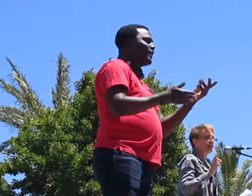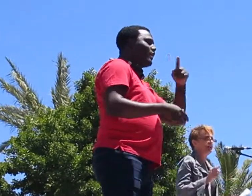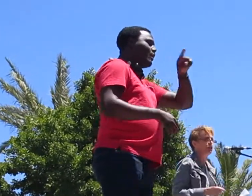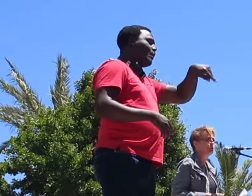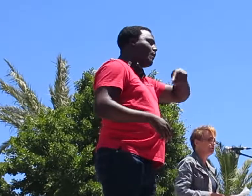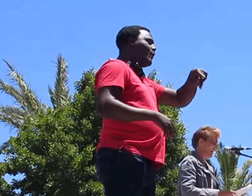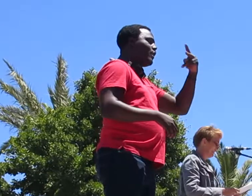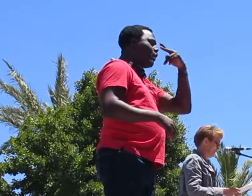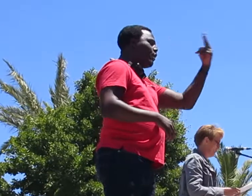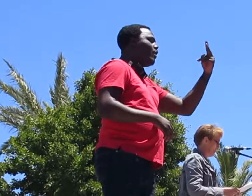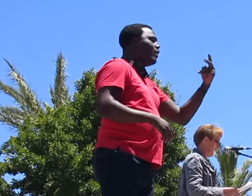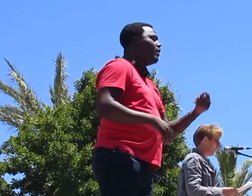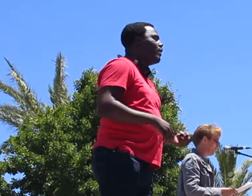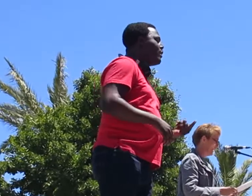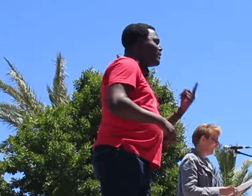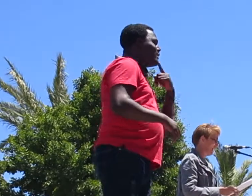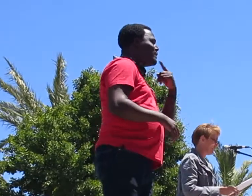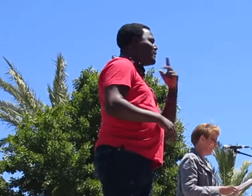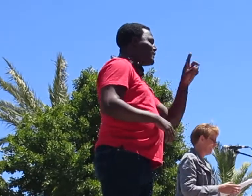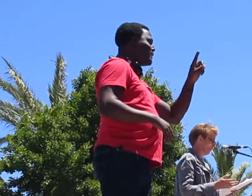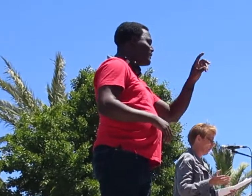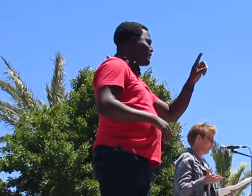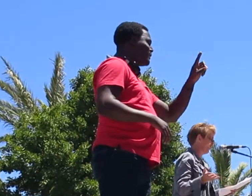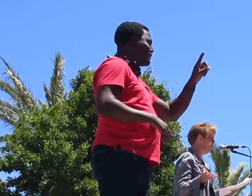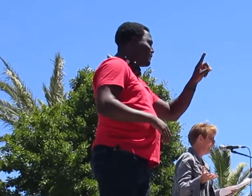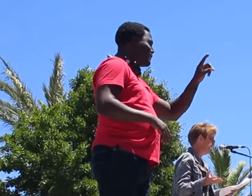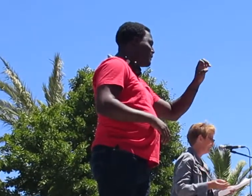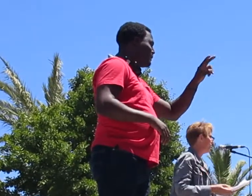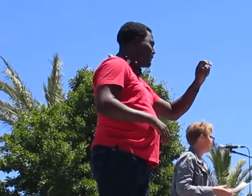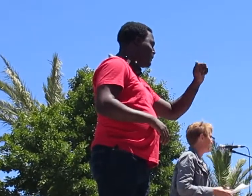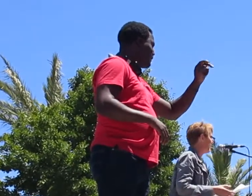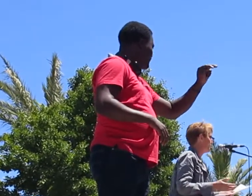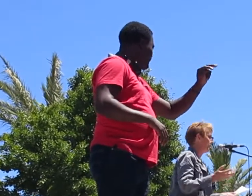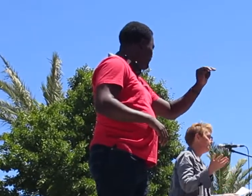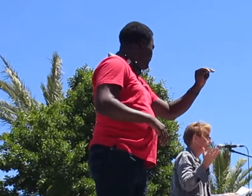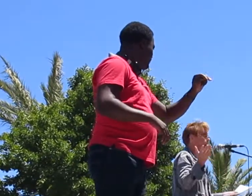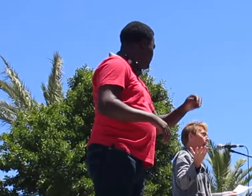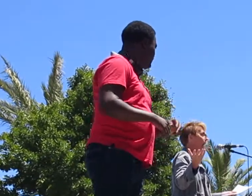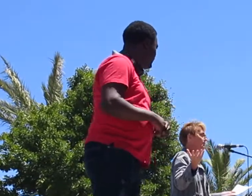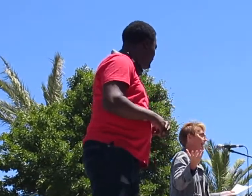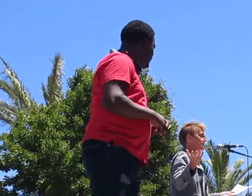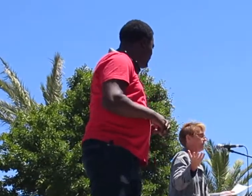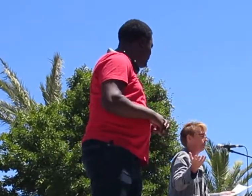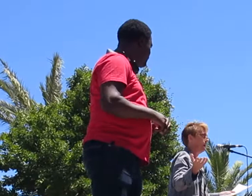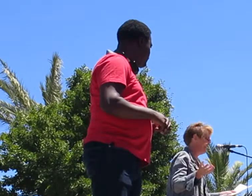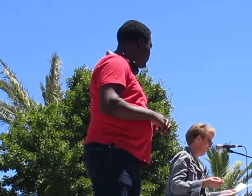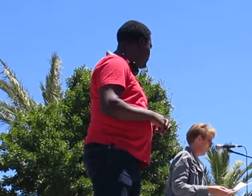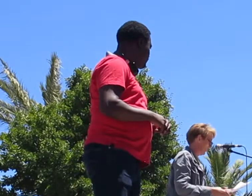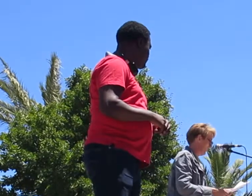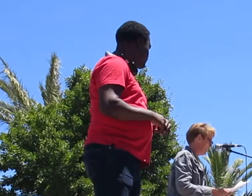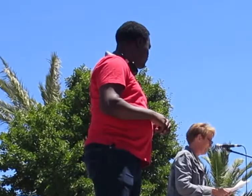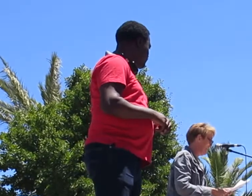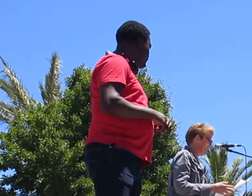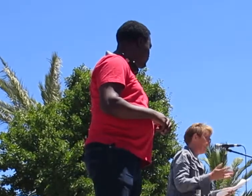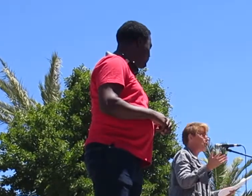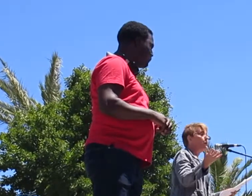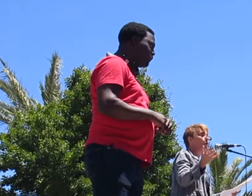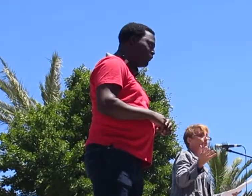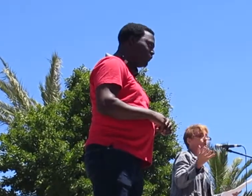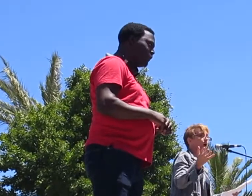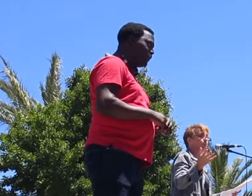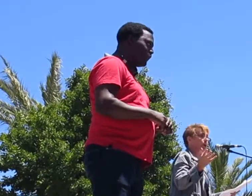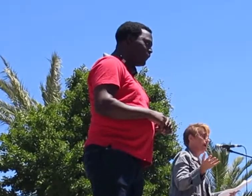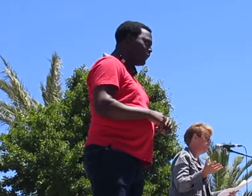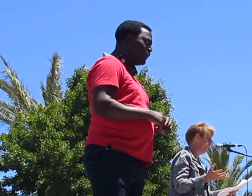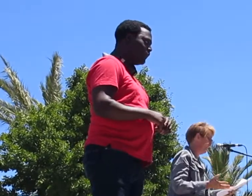We say to you, Devin Nunes, that by launching your own competing investigation into unmasking White House leaks, that you